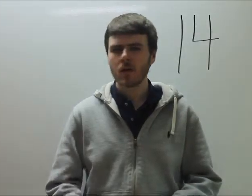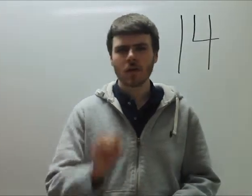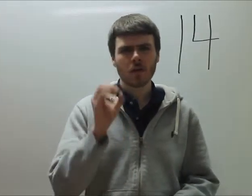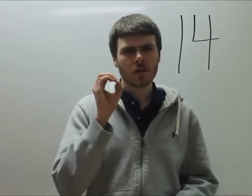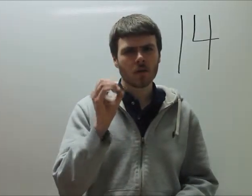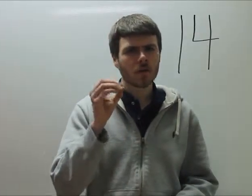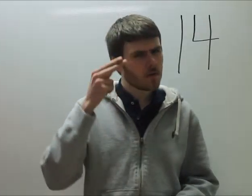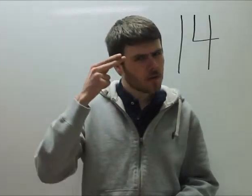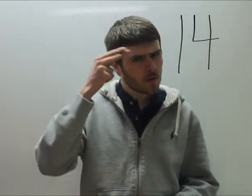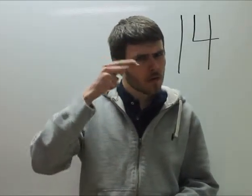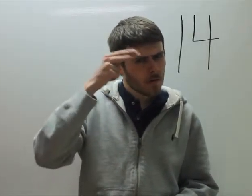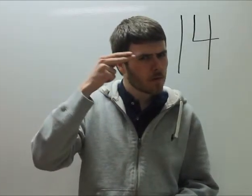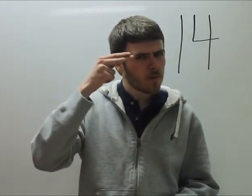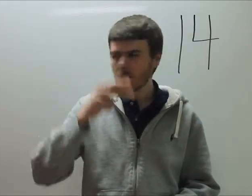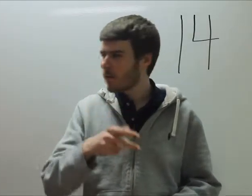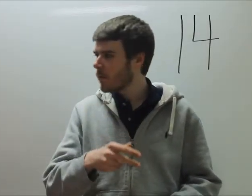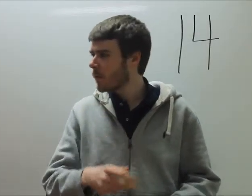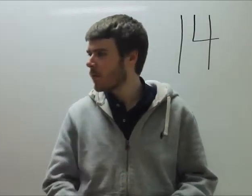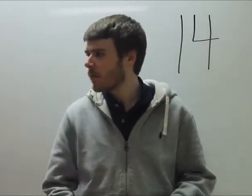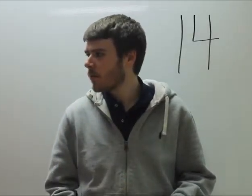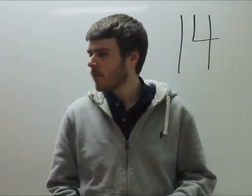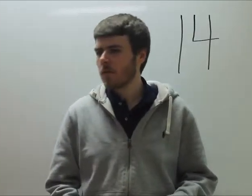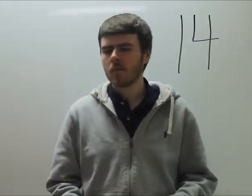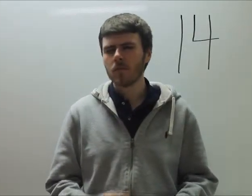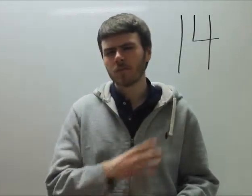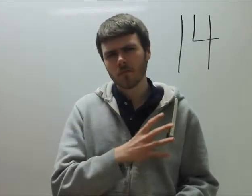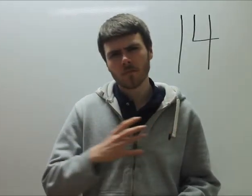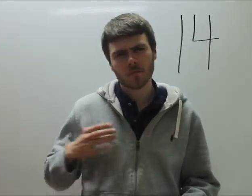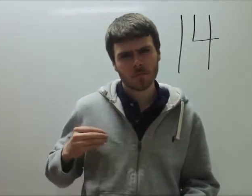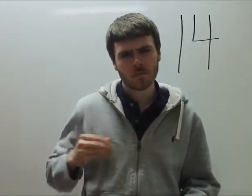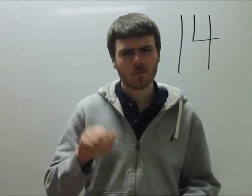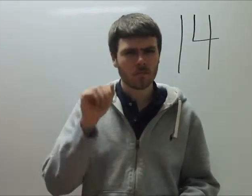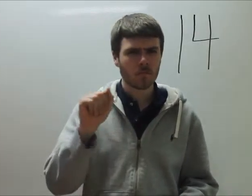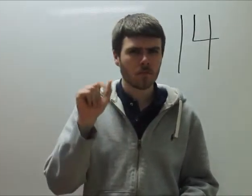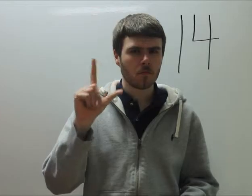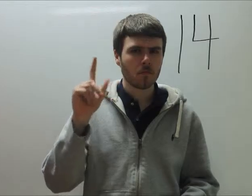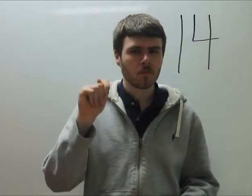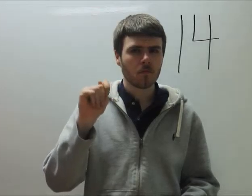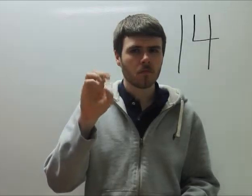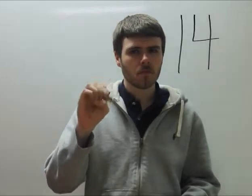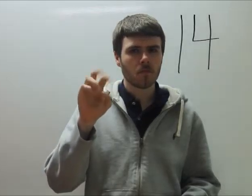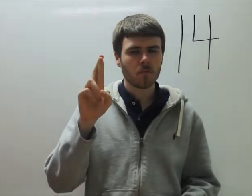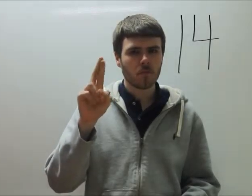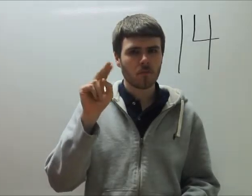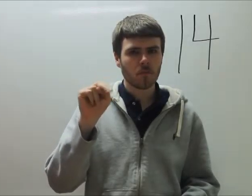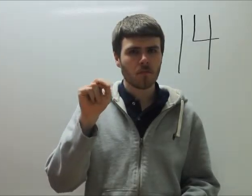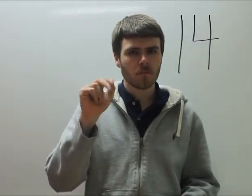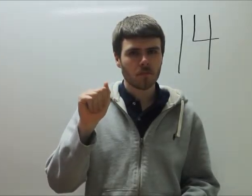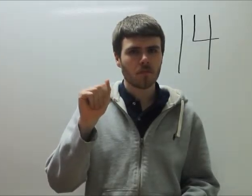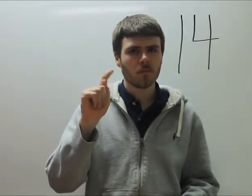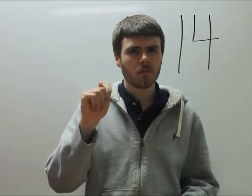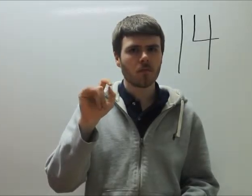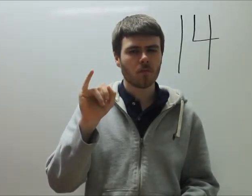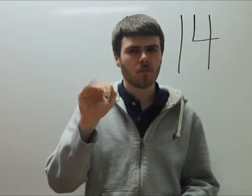14. The null hypothesis and alternative hypothesis